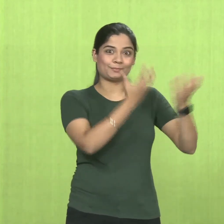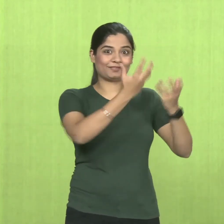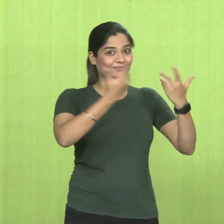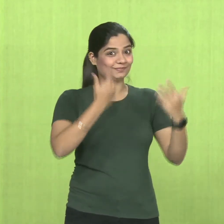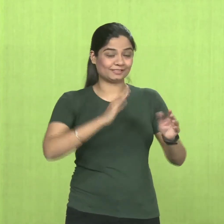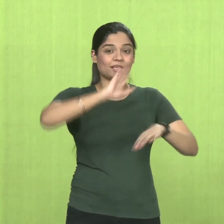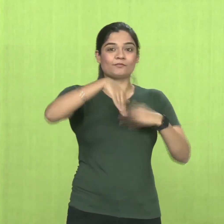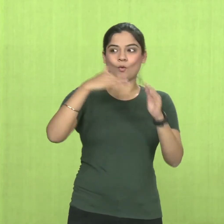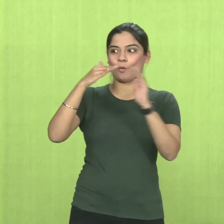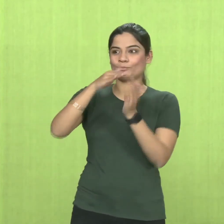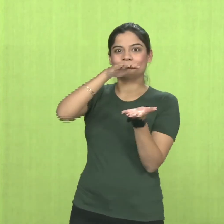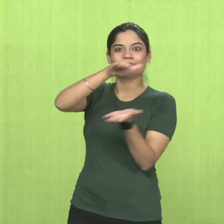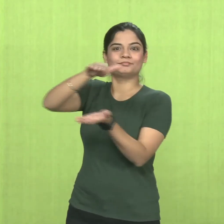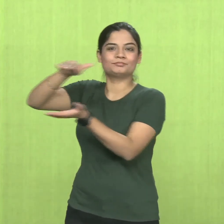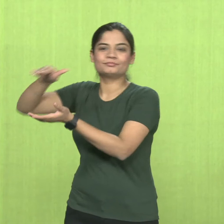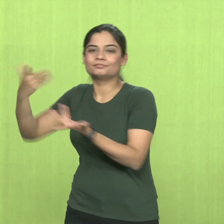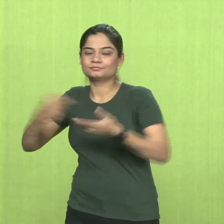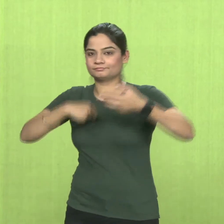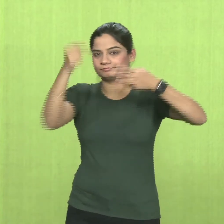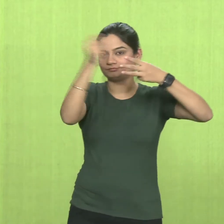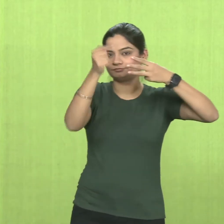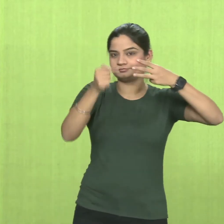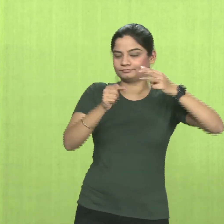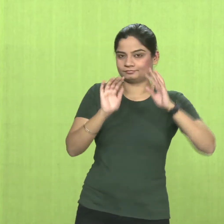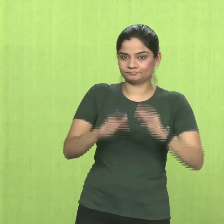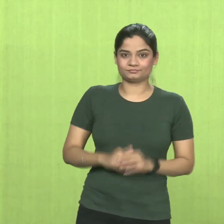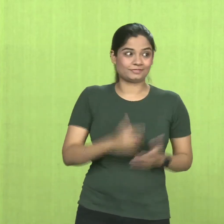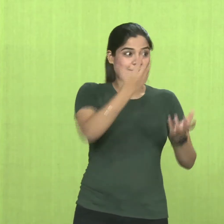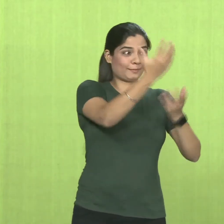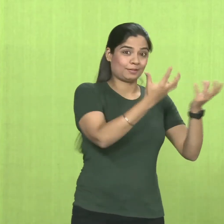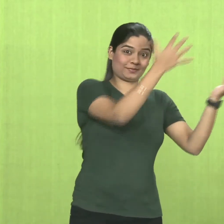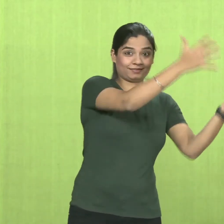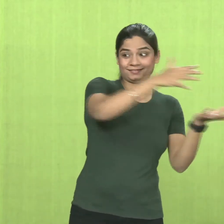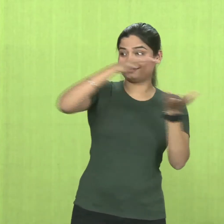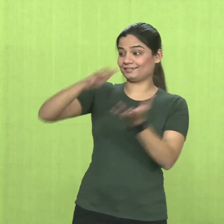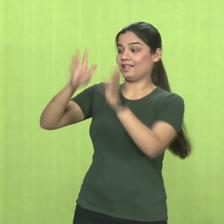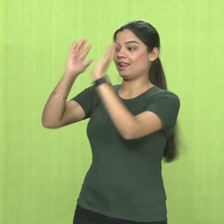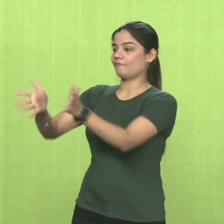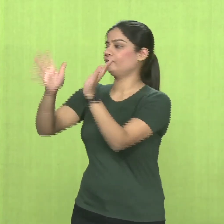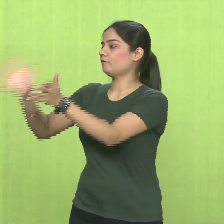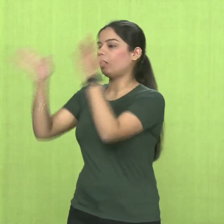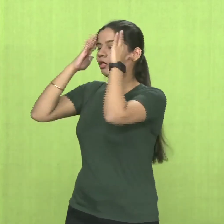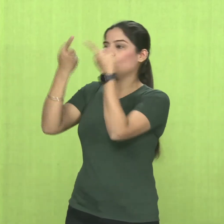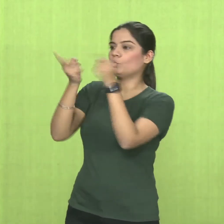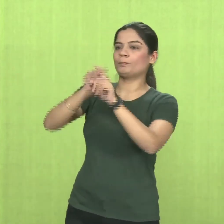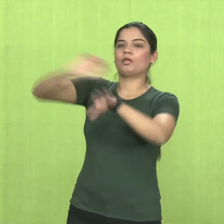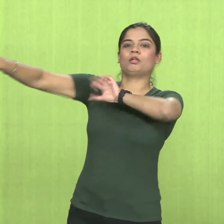Once you have purchased, remember the storage process. Store it in a clean, dry